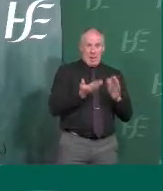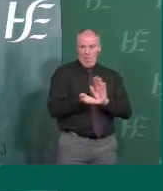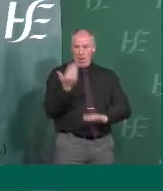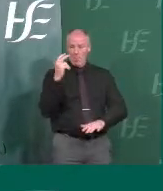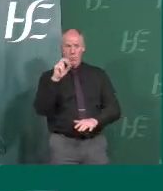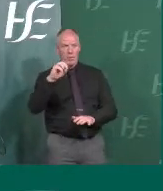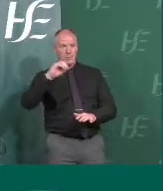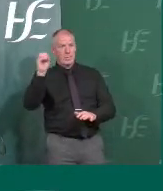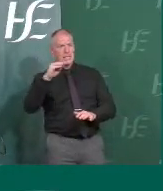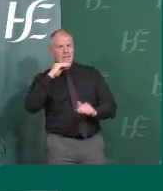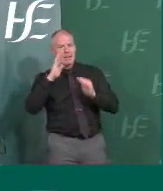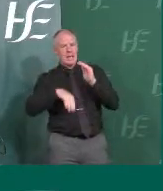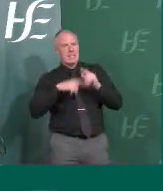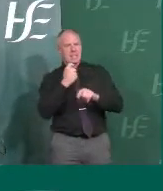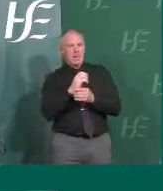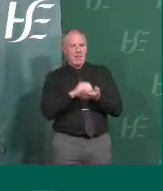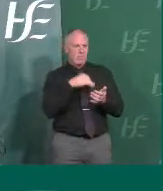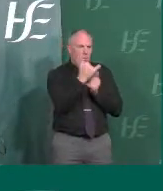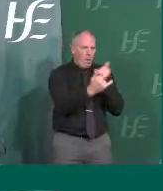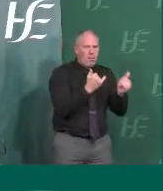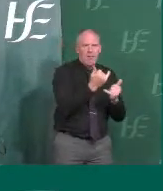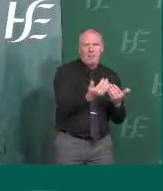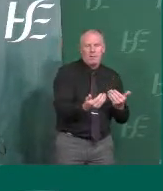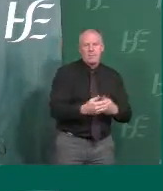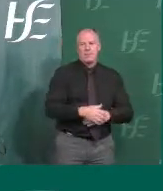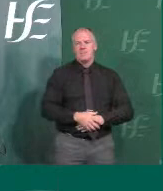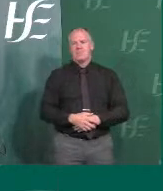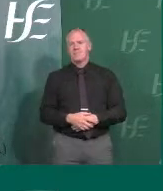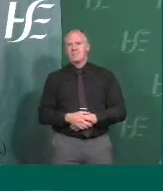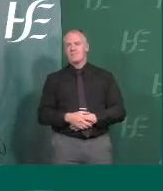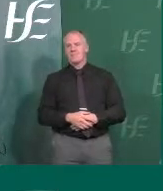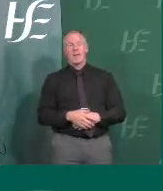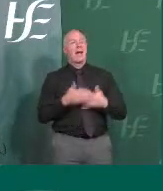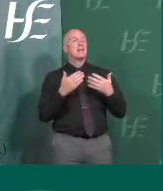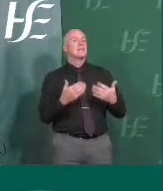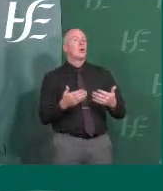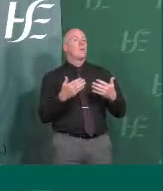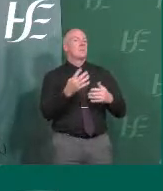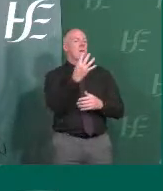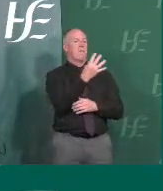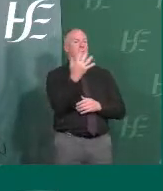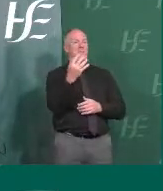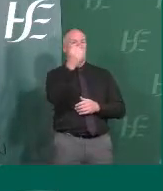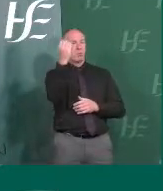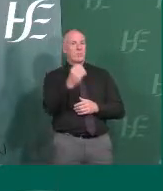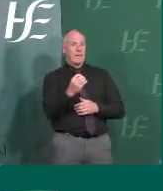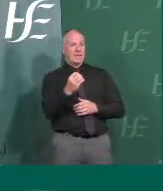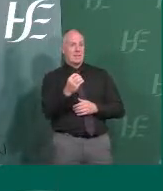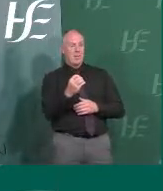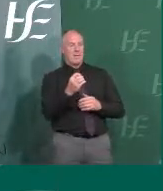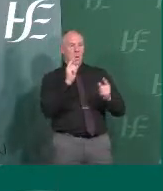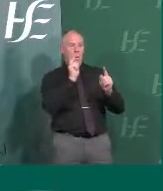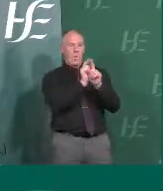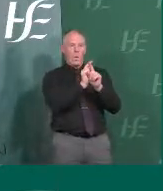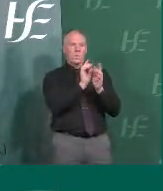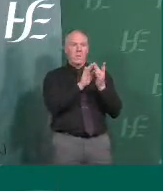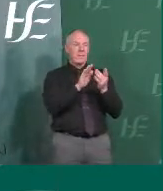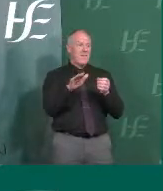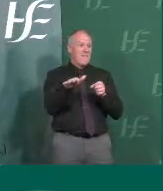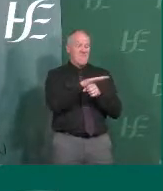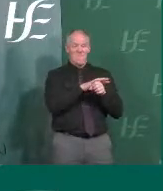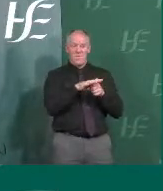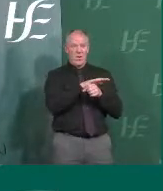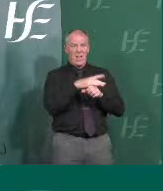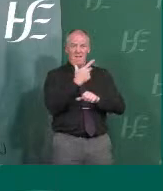reduces the times of calling people. As it stands today, 45% now of close contacts are fully